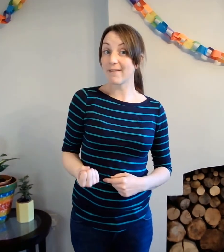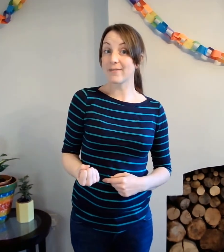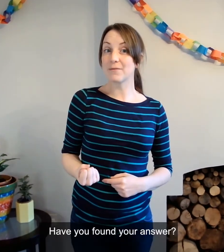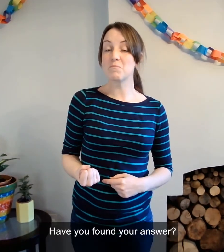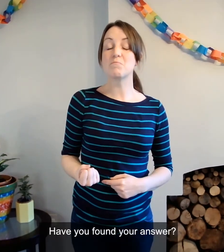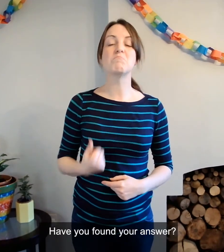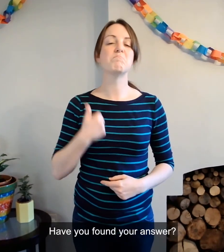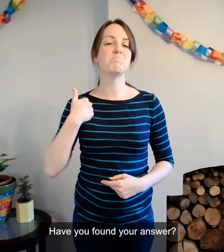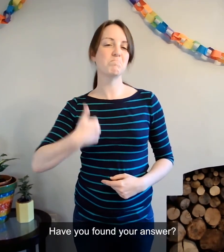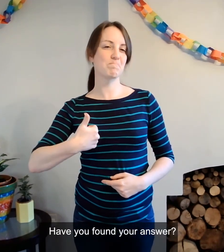Have you found your answer?